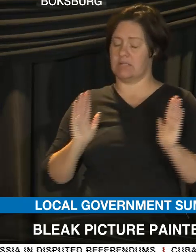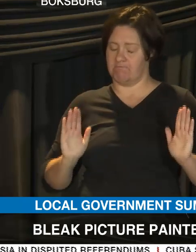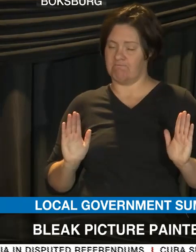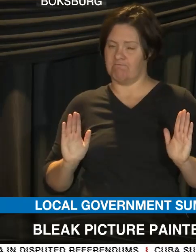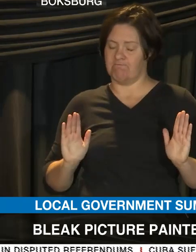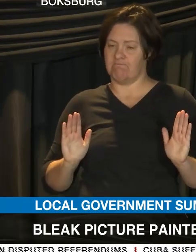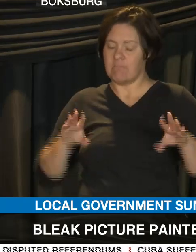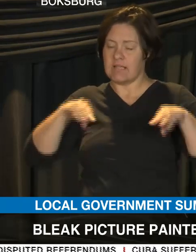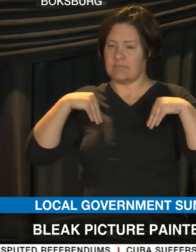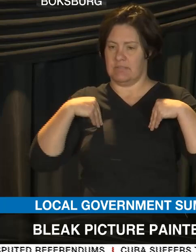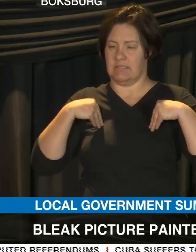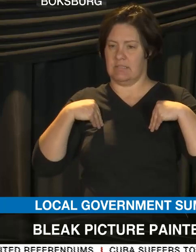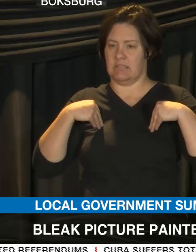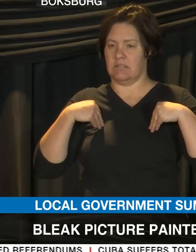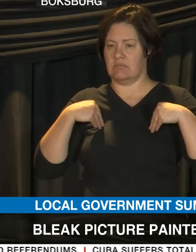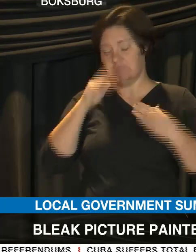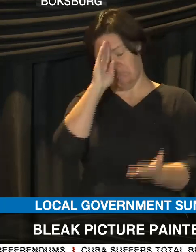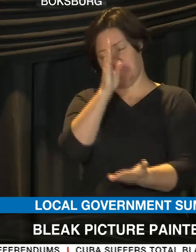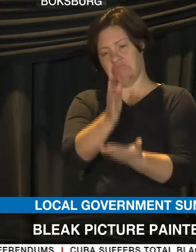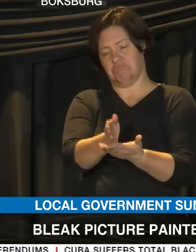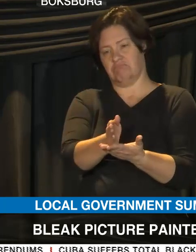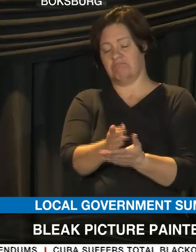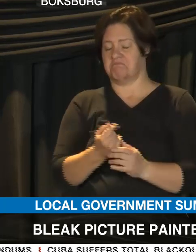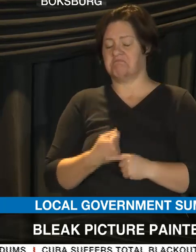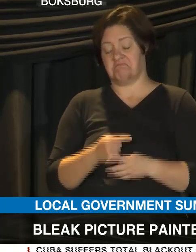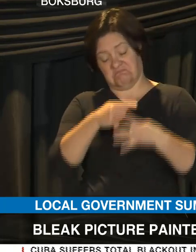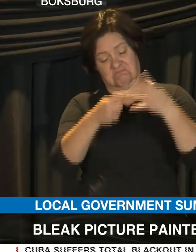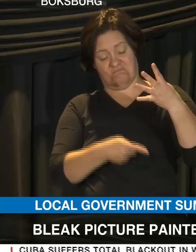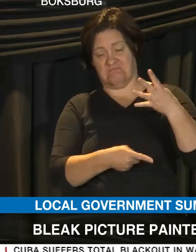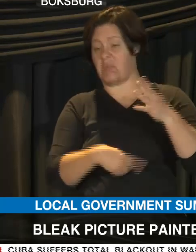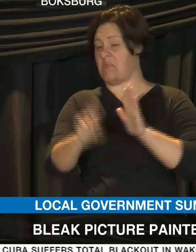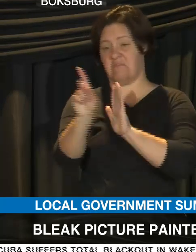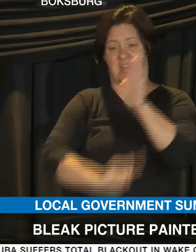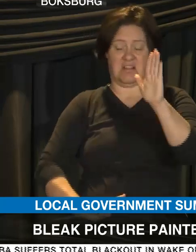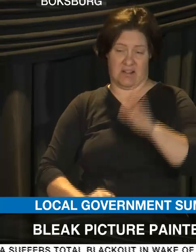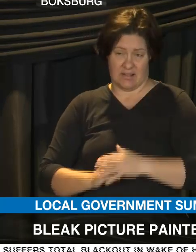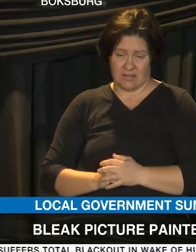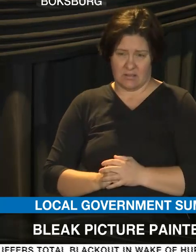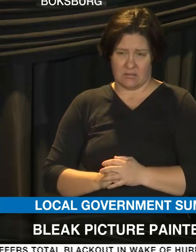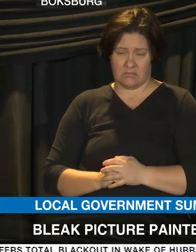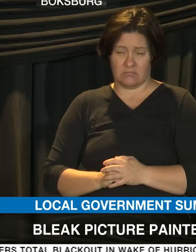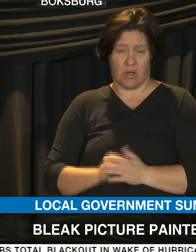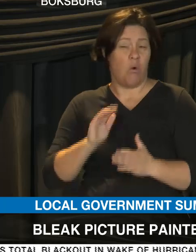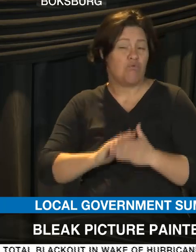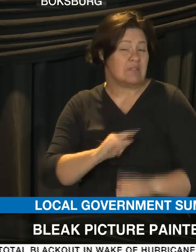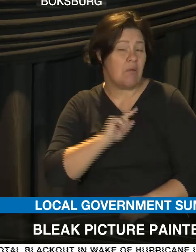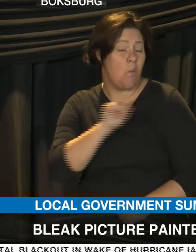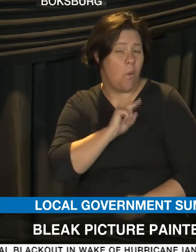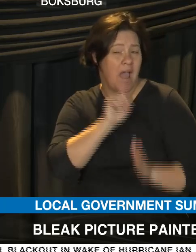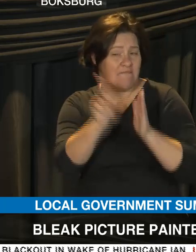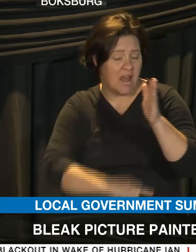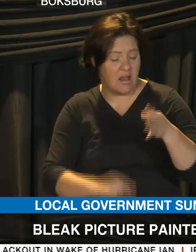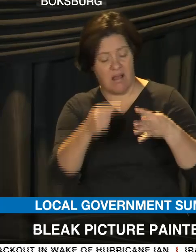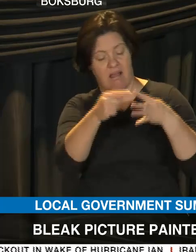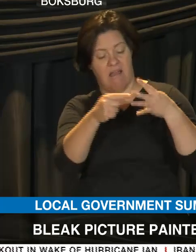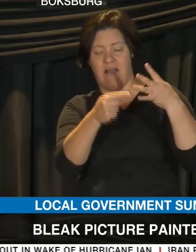be outright and say we failed, and this is why we failed, and I'm sure there